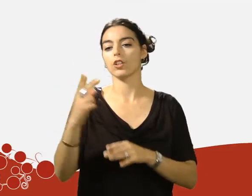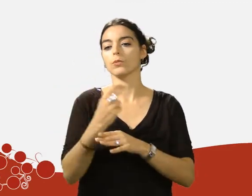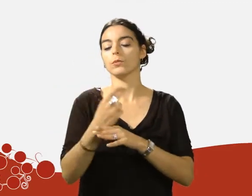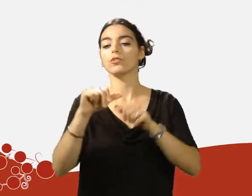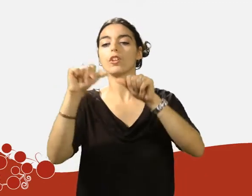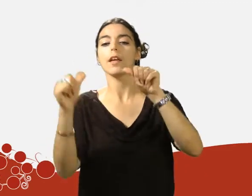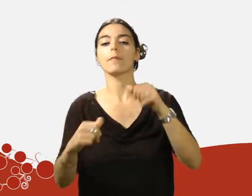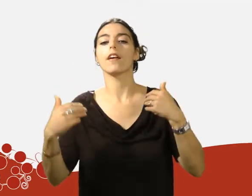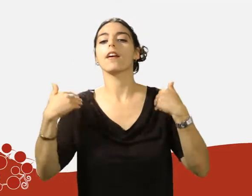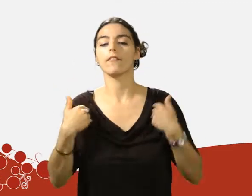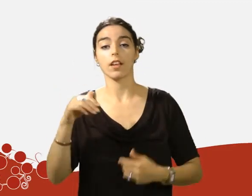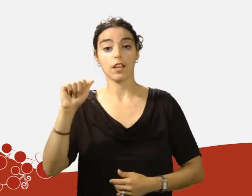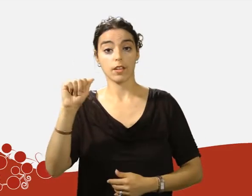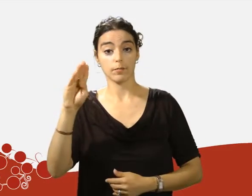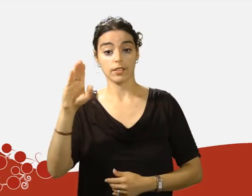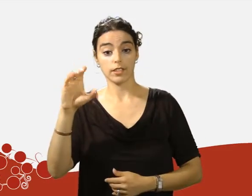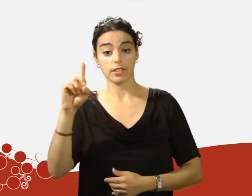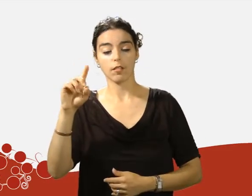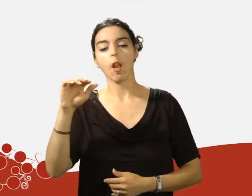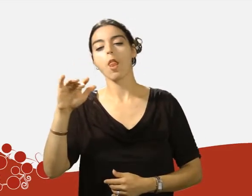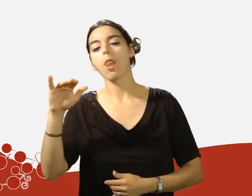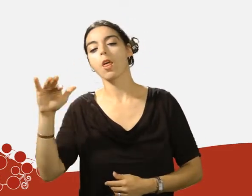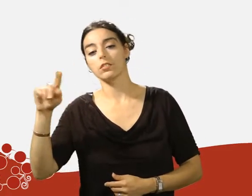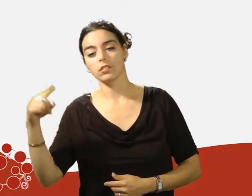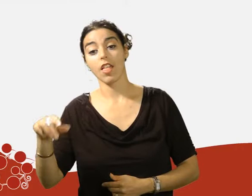In ASL, we have hand shapes that we use to form signs.